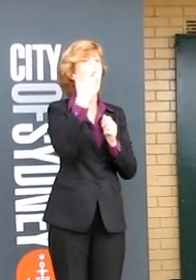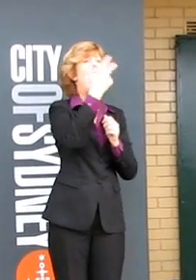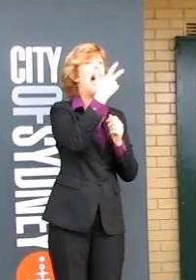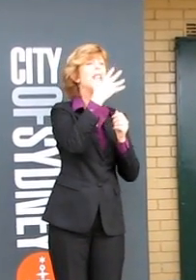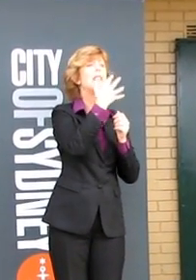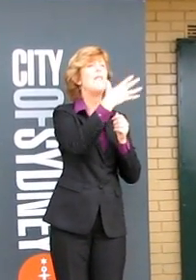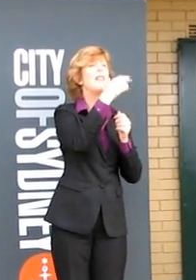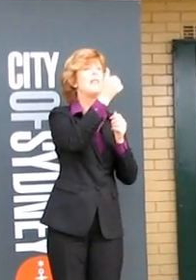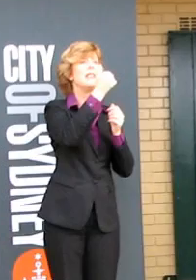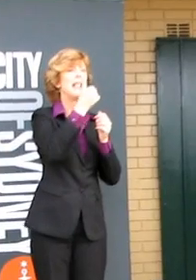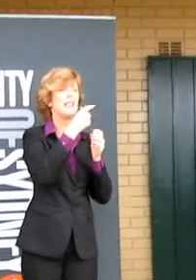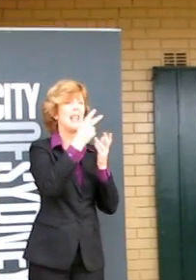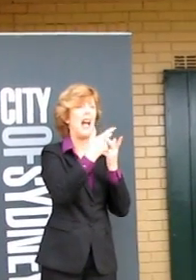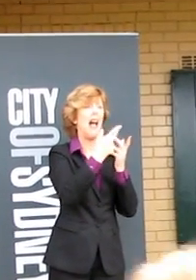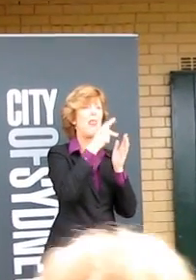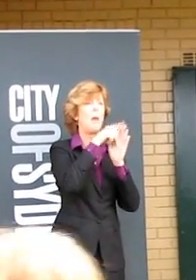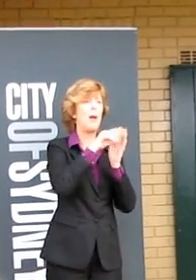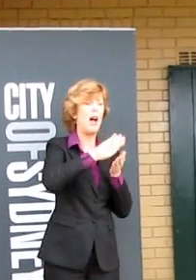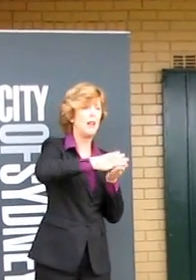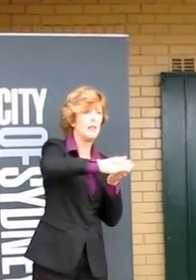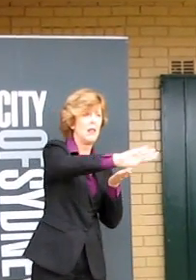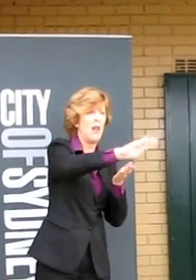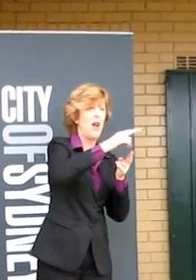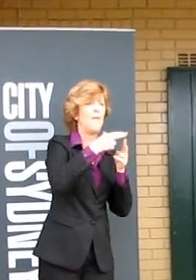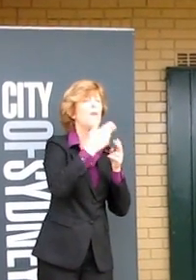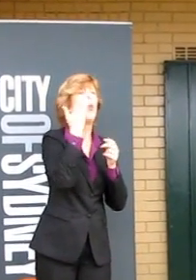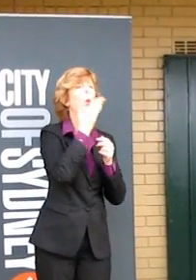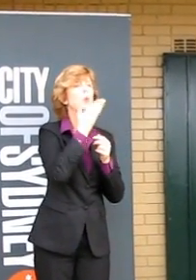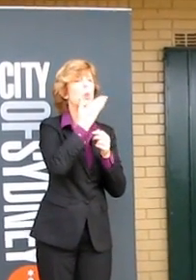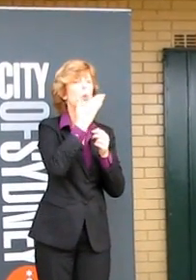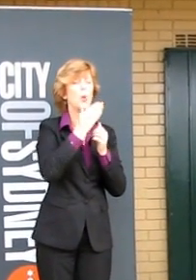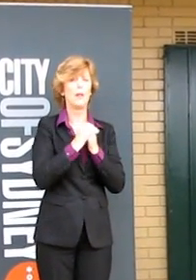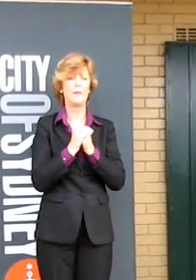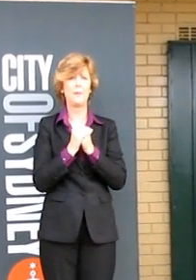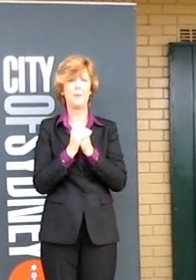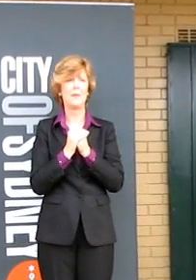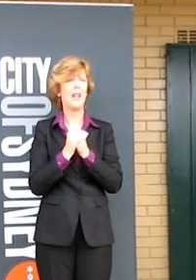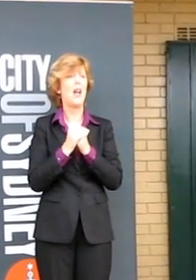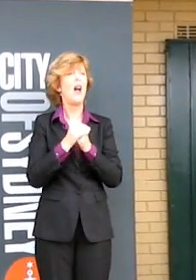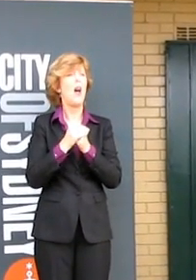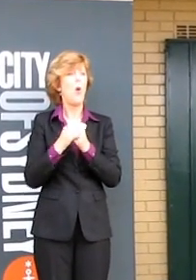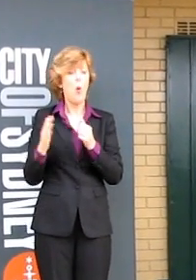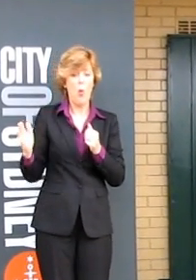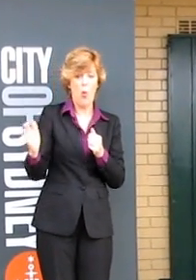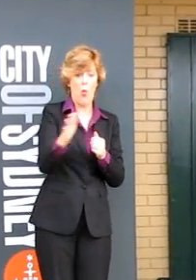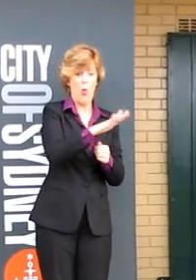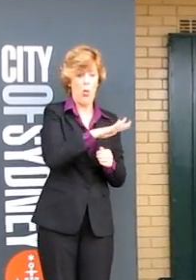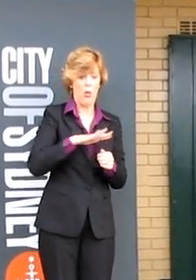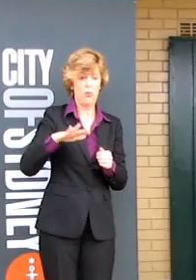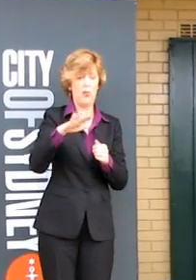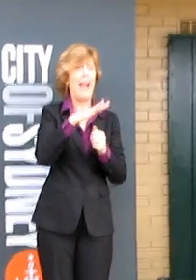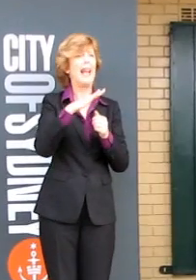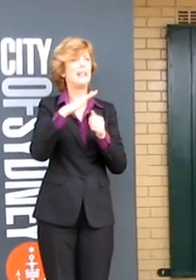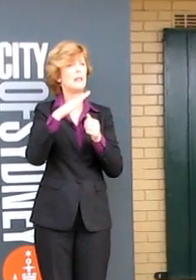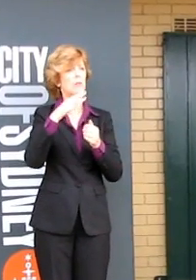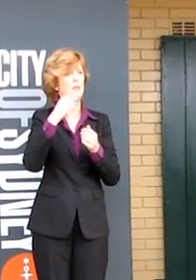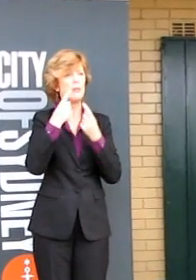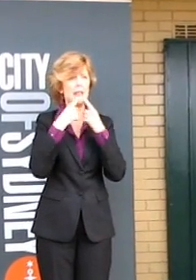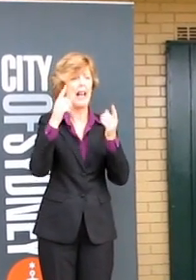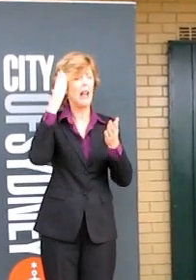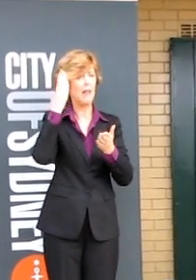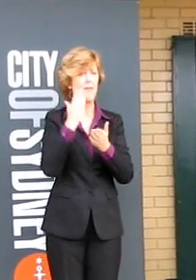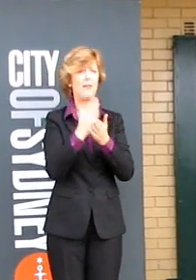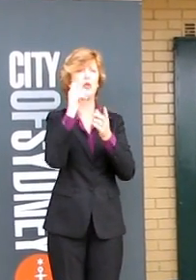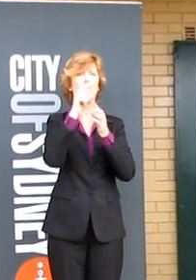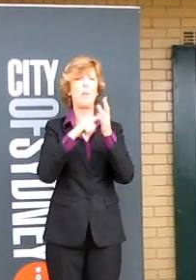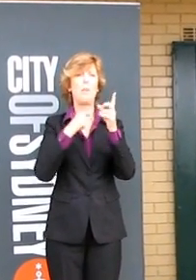another section was taken for Cleveland Street Public School. The remainder was gazetted as a park in December